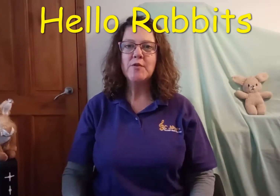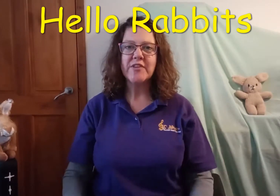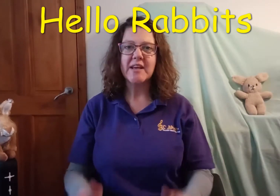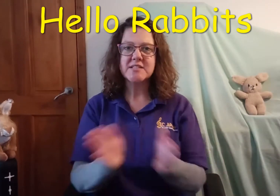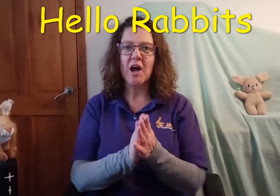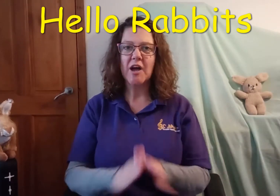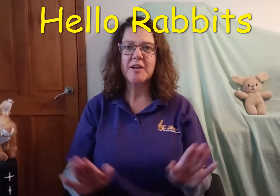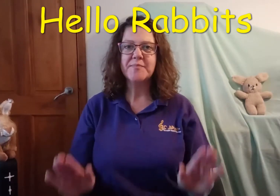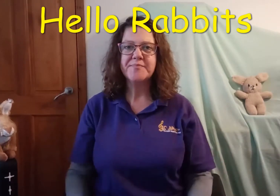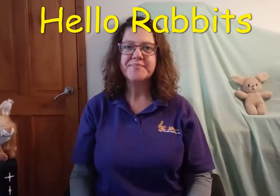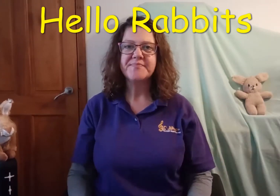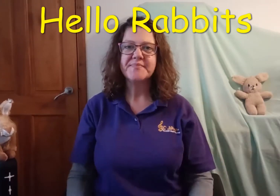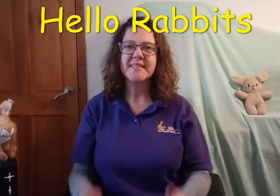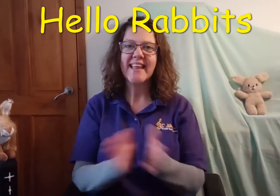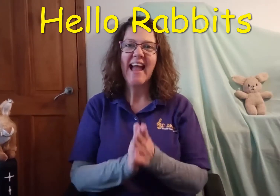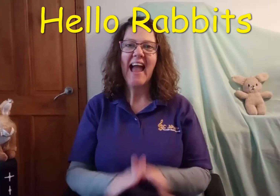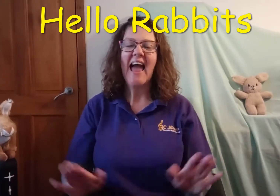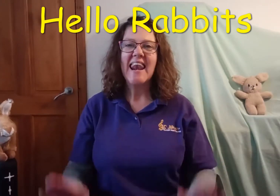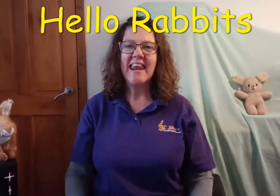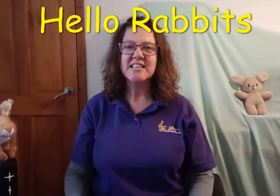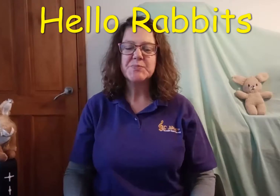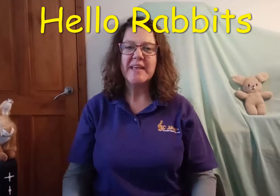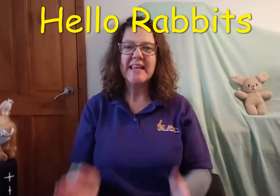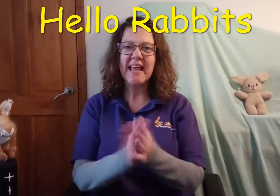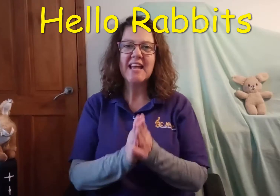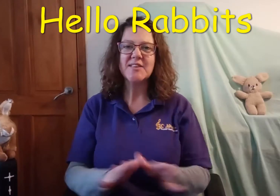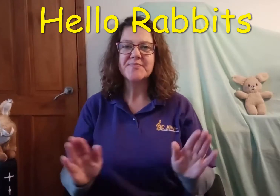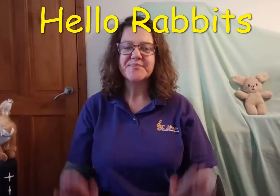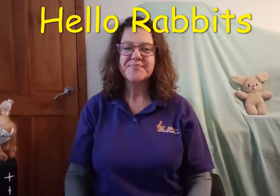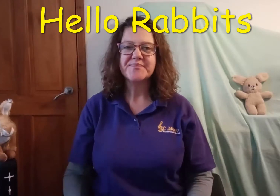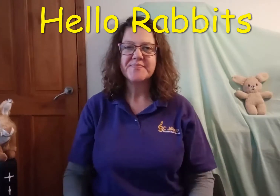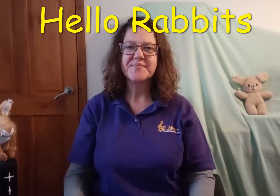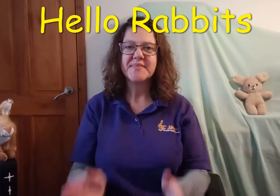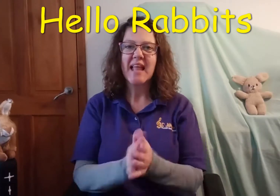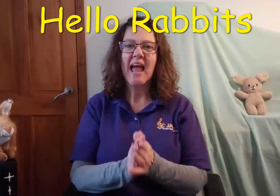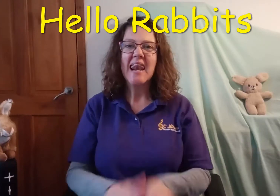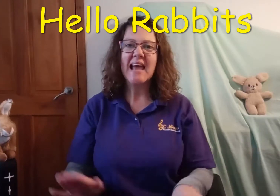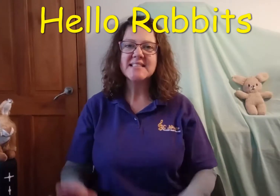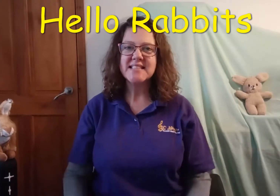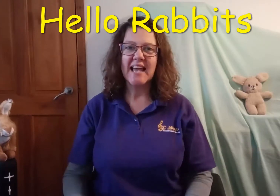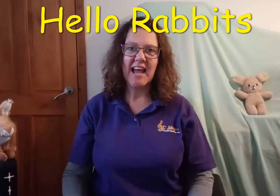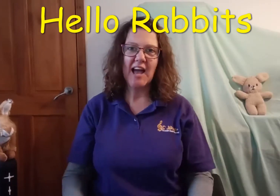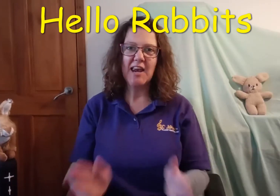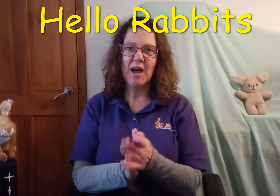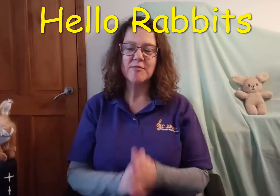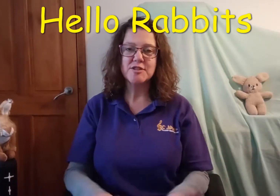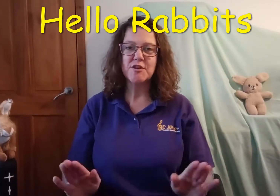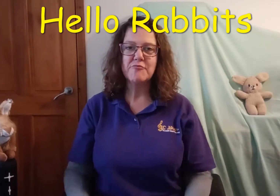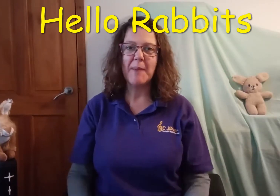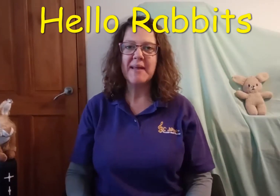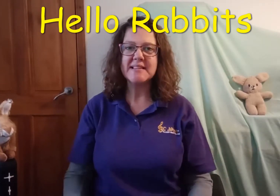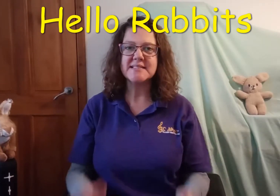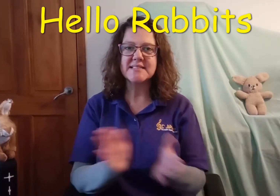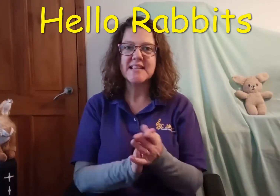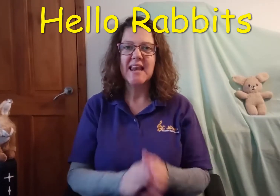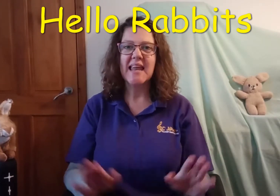Music time. Let's begin. Let's say hello to rabbits. Let's